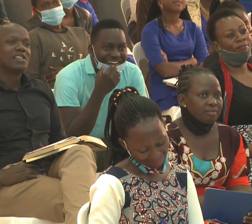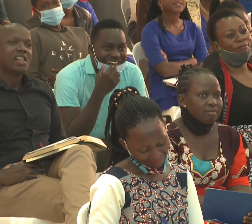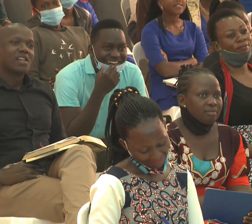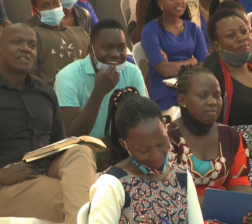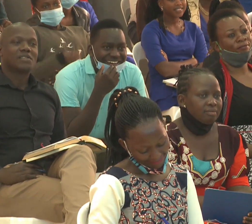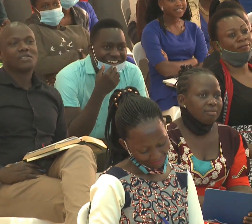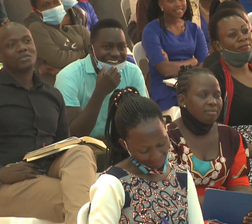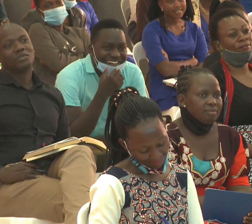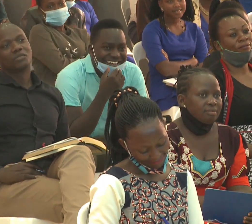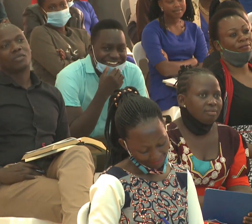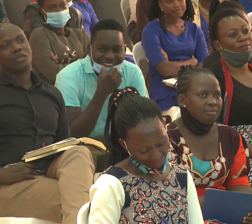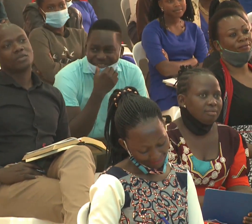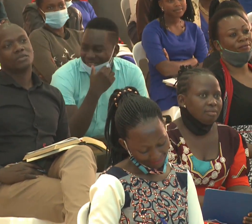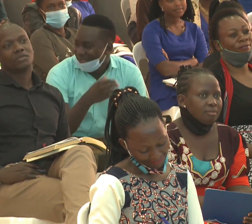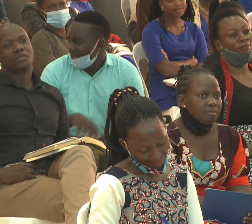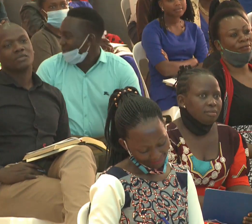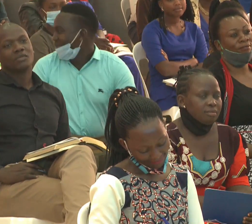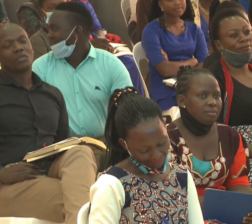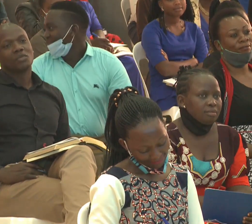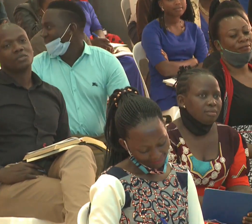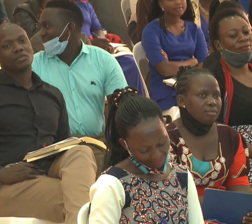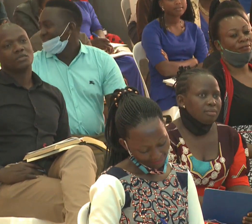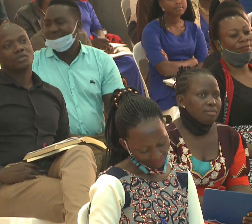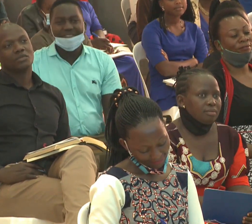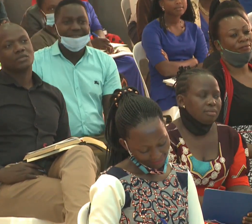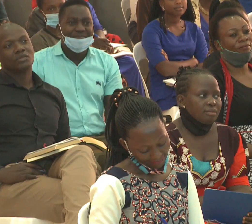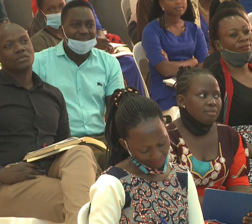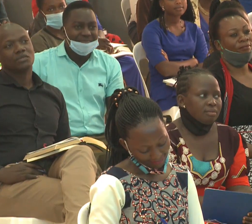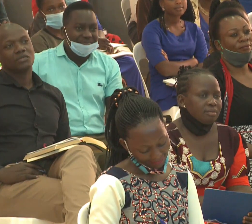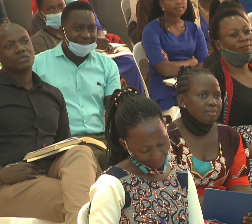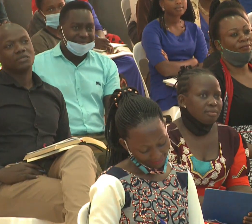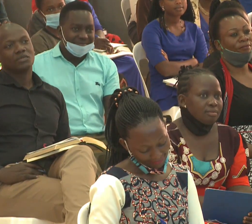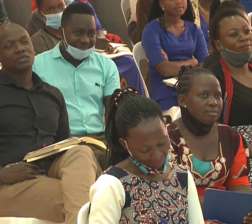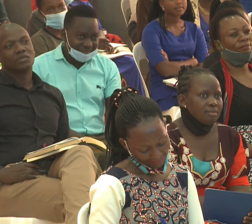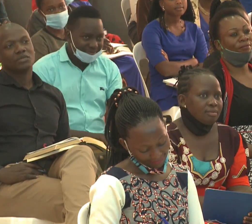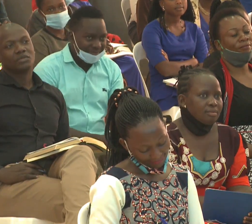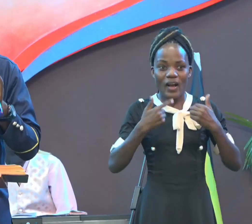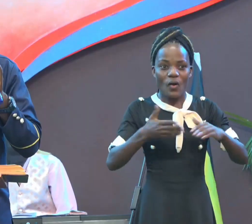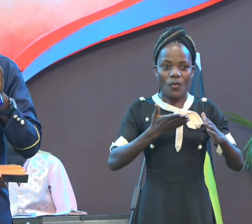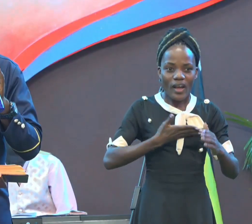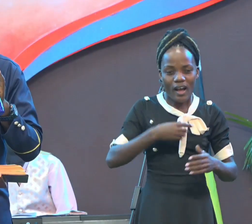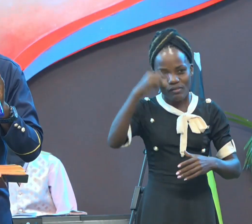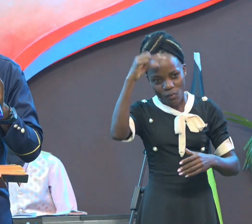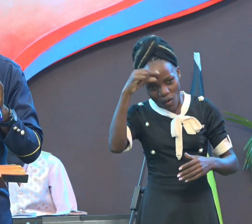hurts the Muslim. All in the bus of sleep. There is no woman, there is no man.